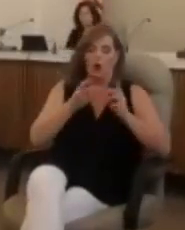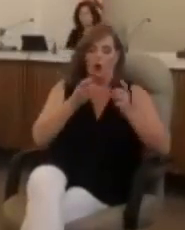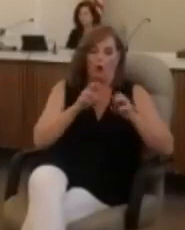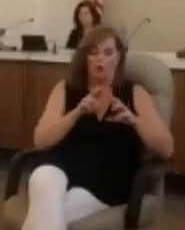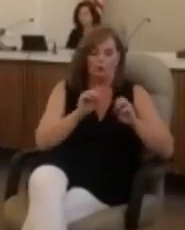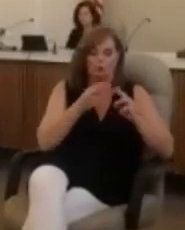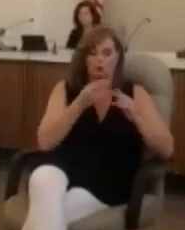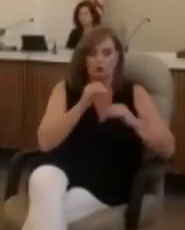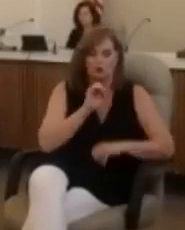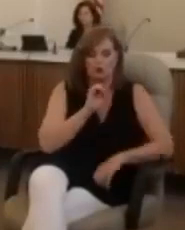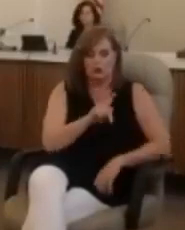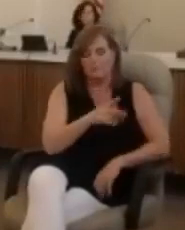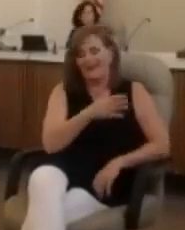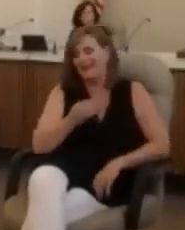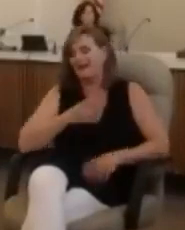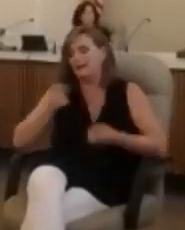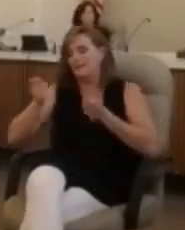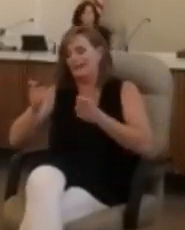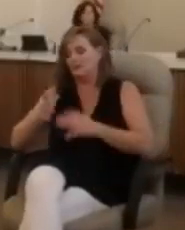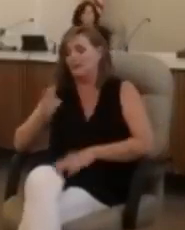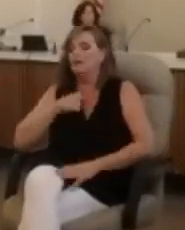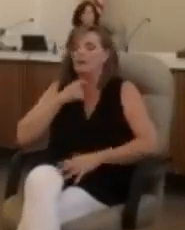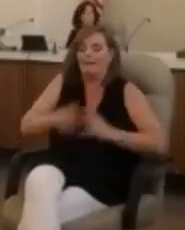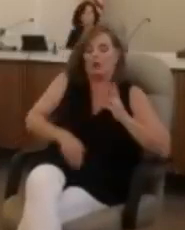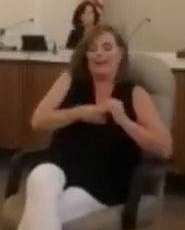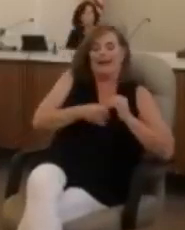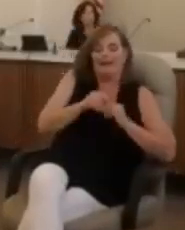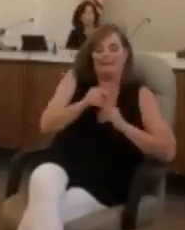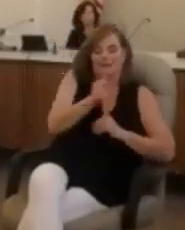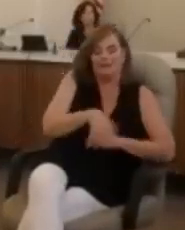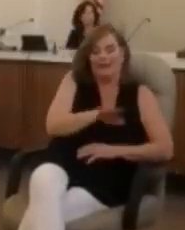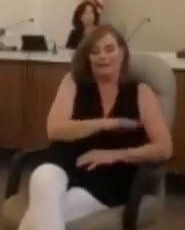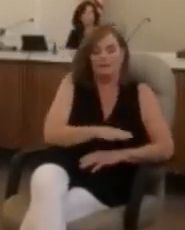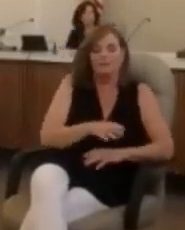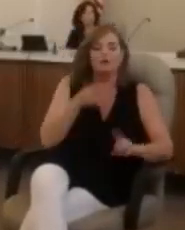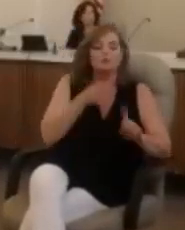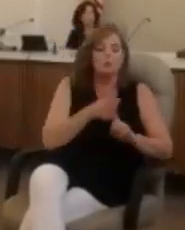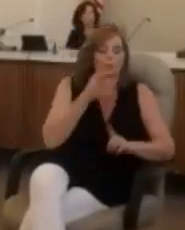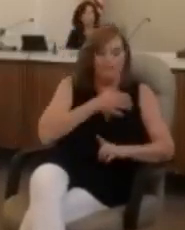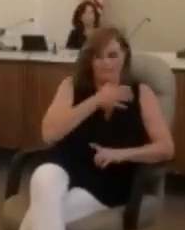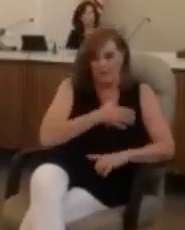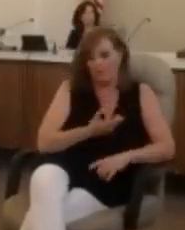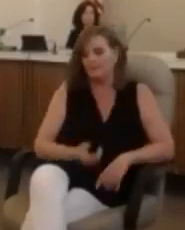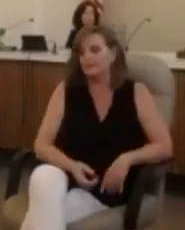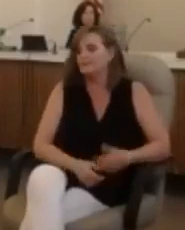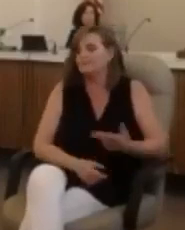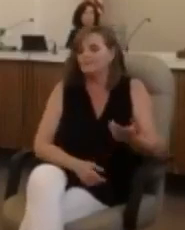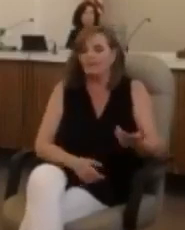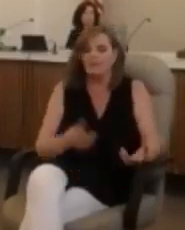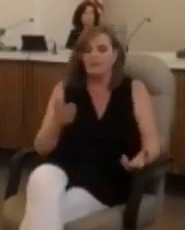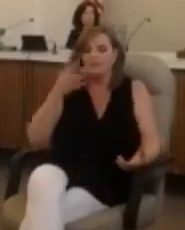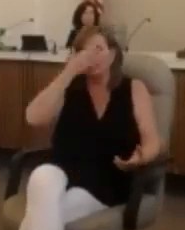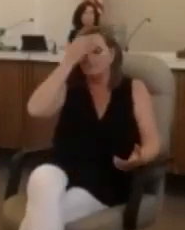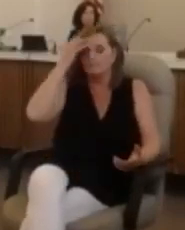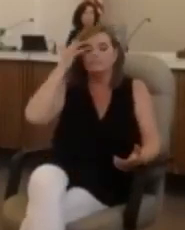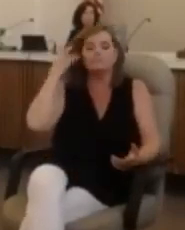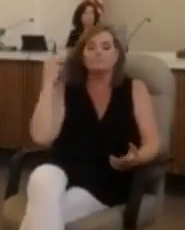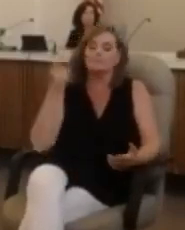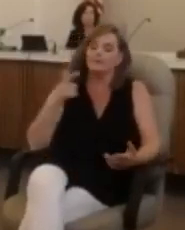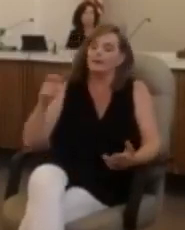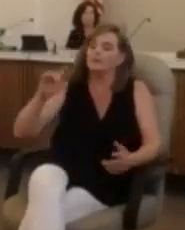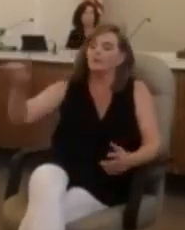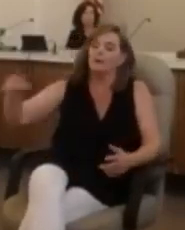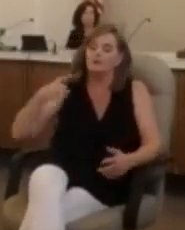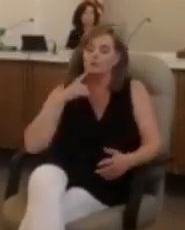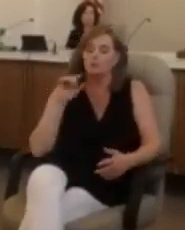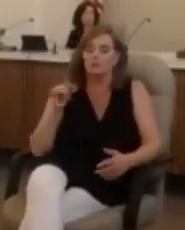could, again, for instance, add that land to the Larkin farm, so that he farms it. They could go out to the Genesee